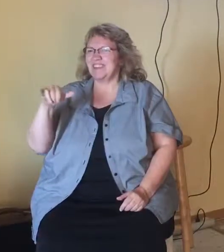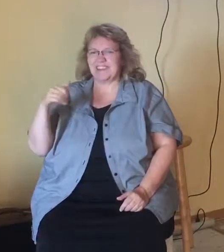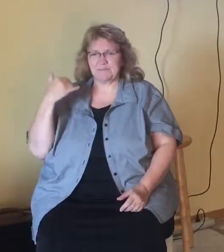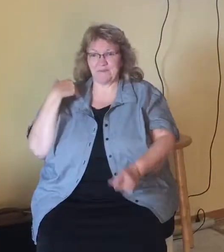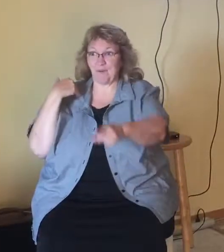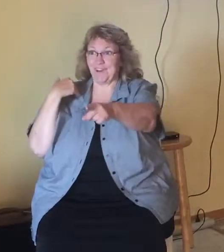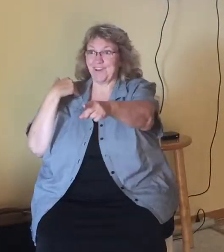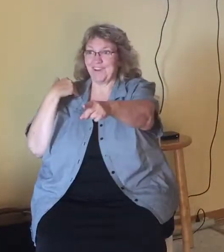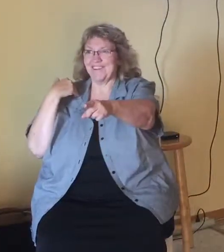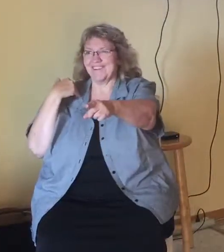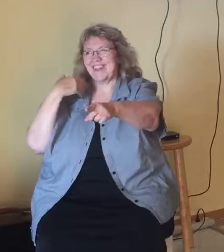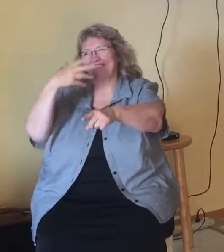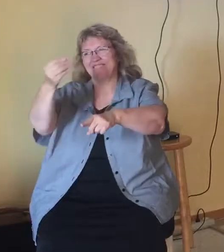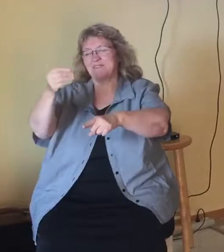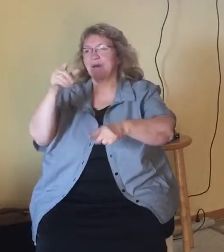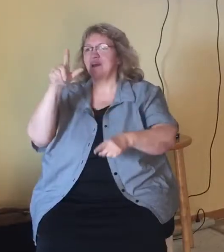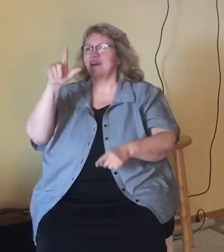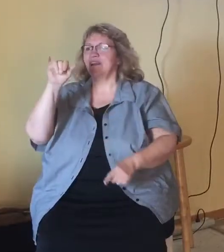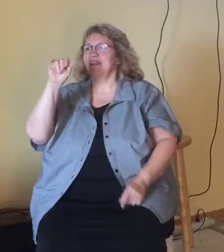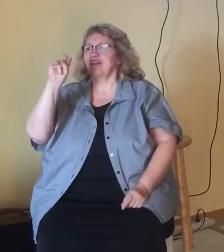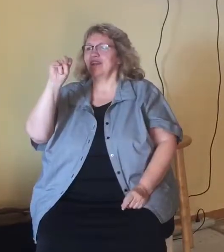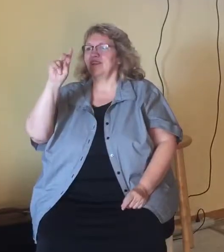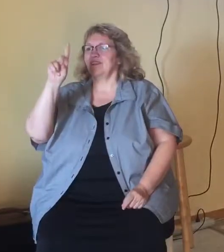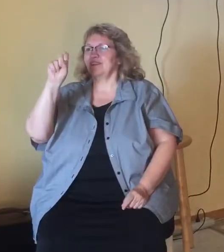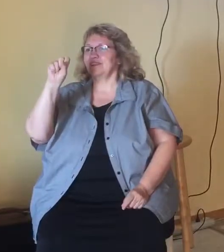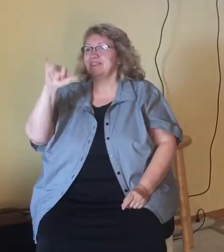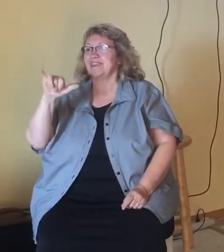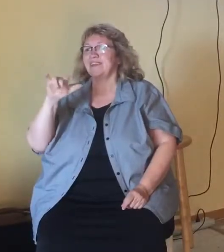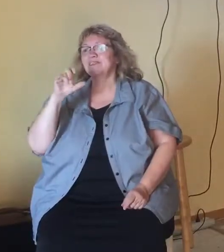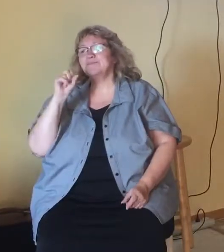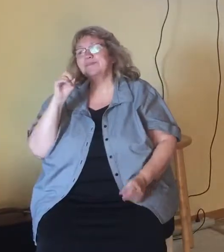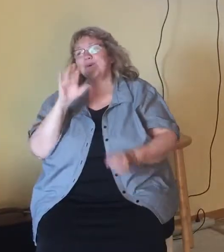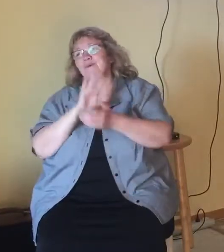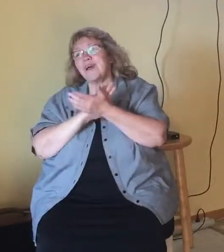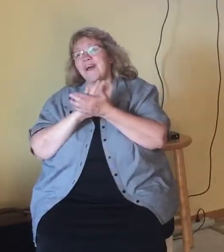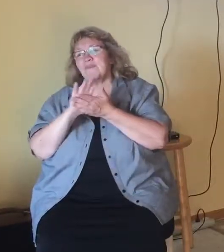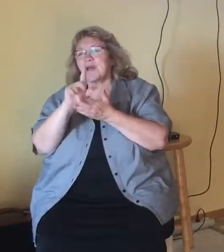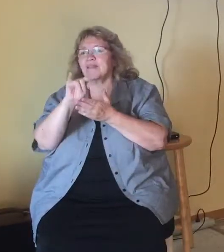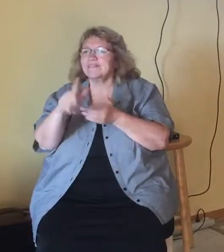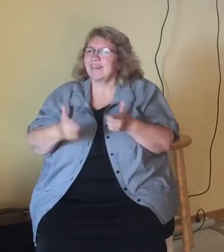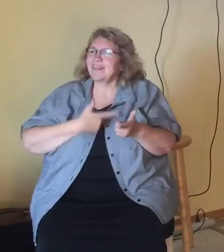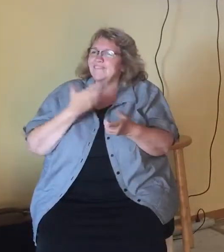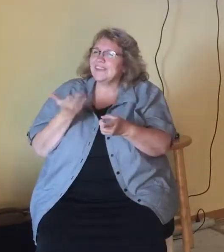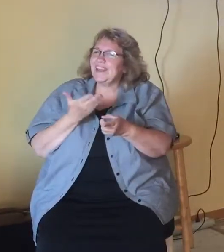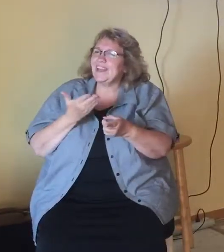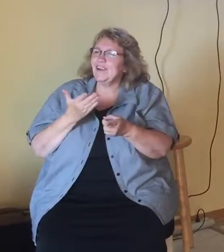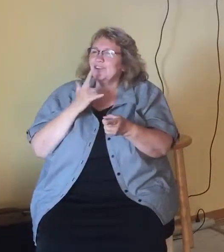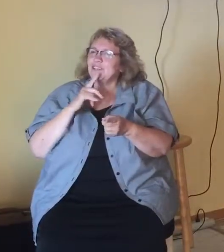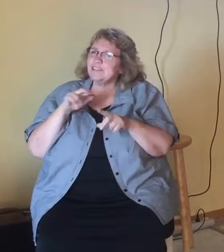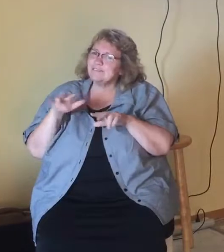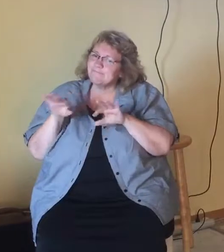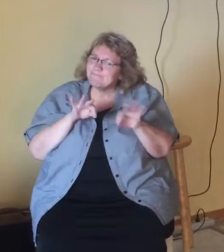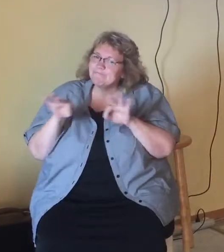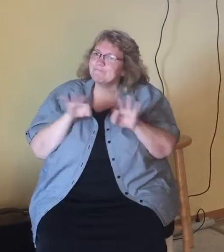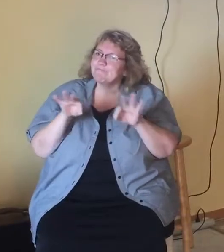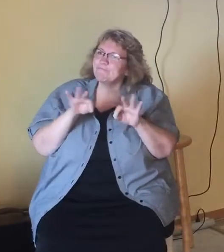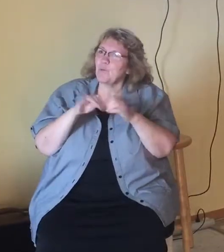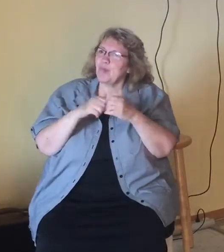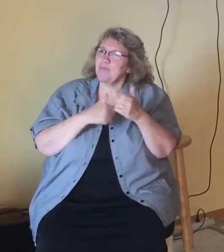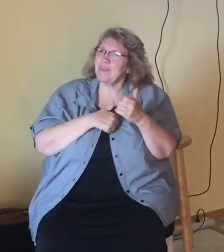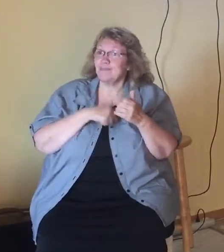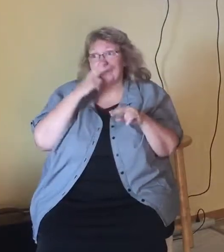had to take off, but she wisely put me underneath Lindsay, and it's been so nice because Lindsay lives here, and she's been able to kind of walk through this health journey with me,